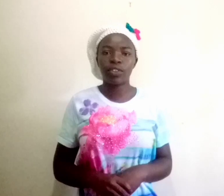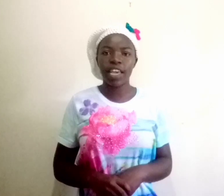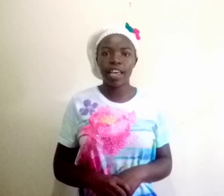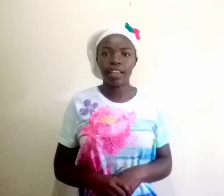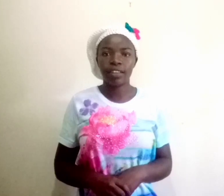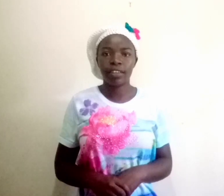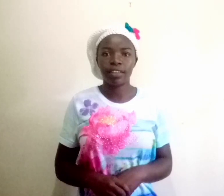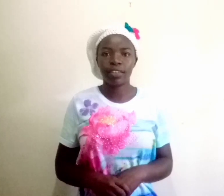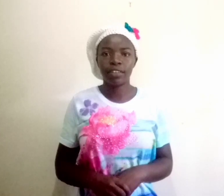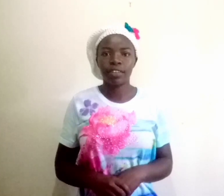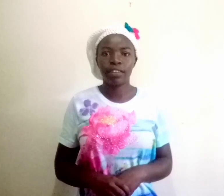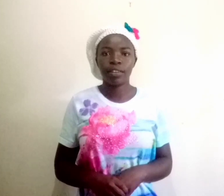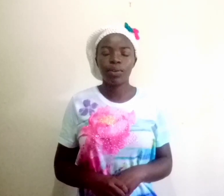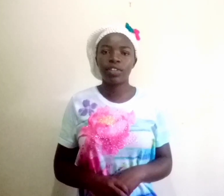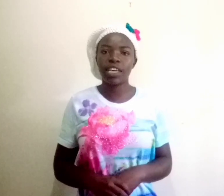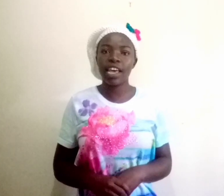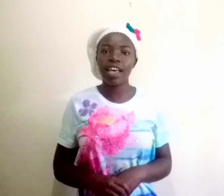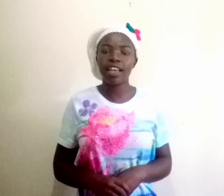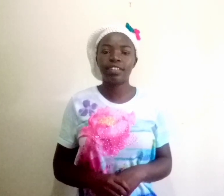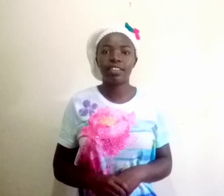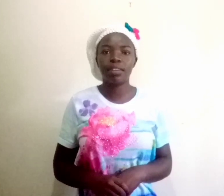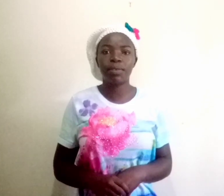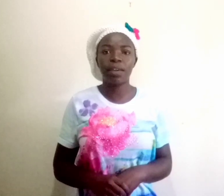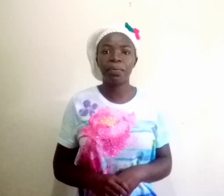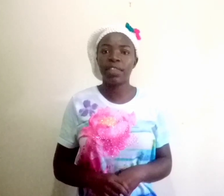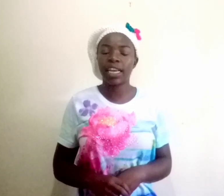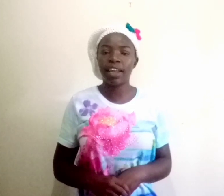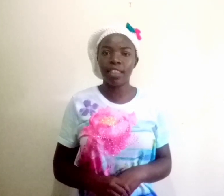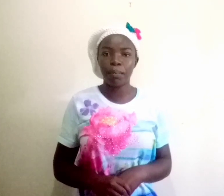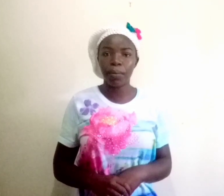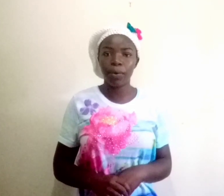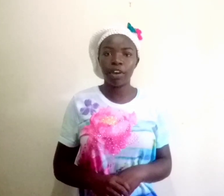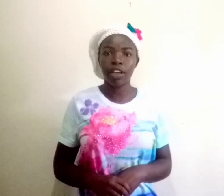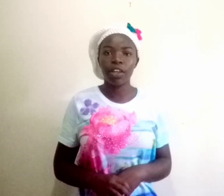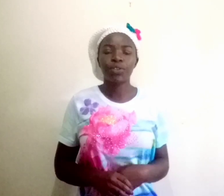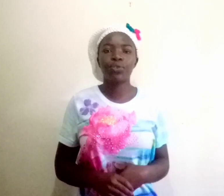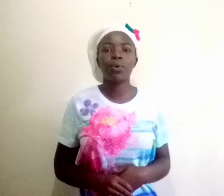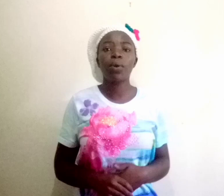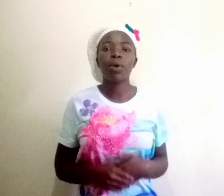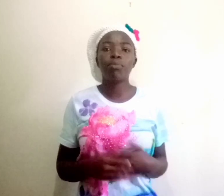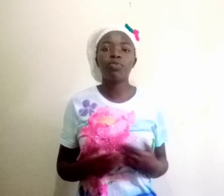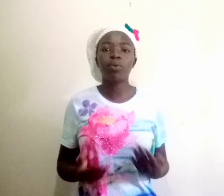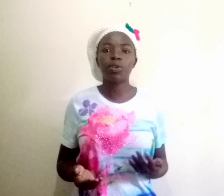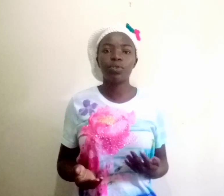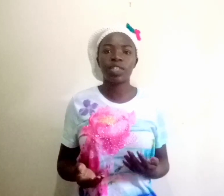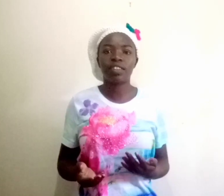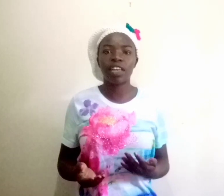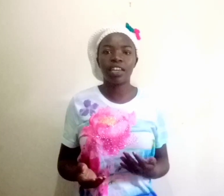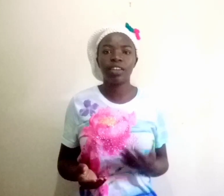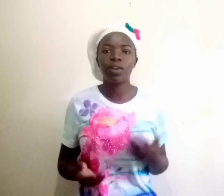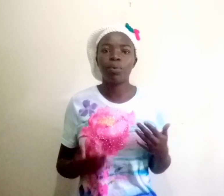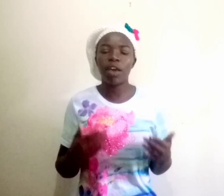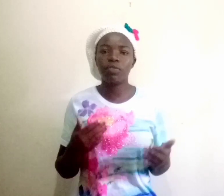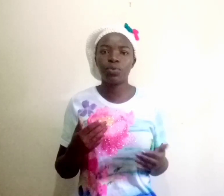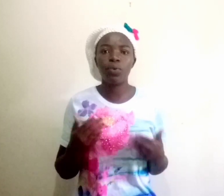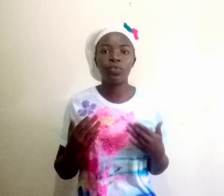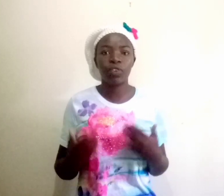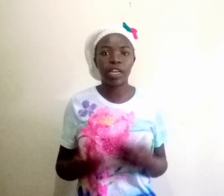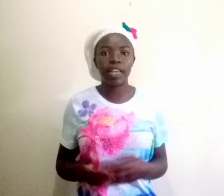Hosea. Hosea has the same sign with another book, so before we do the sign, we have to finger